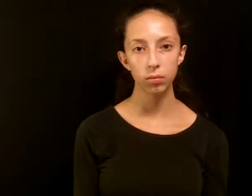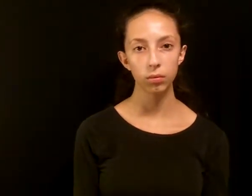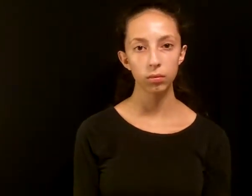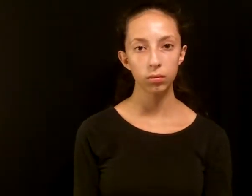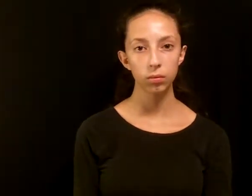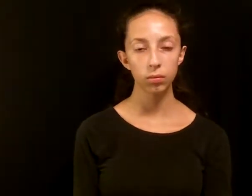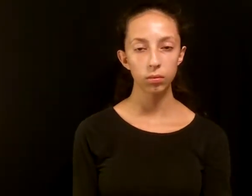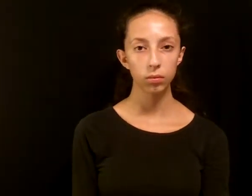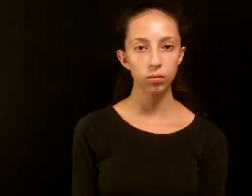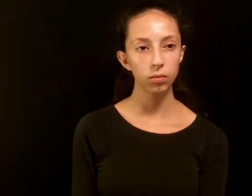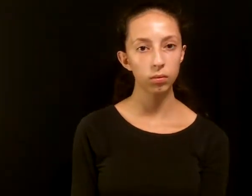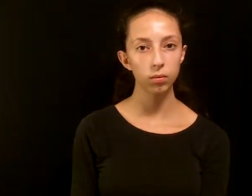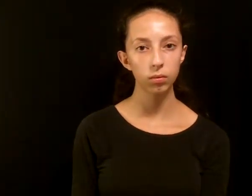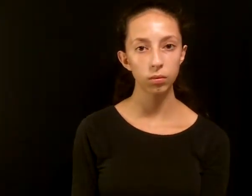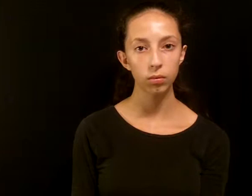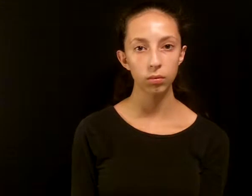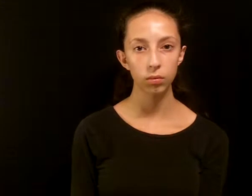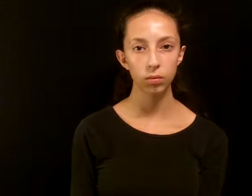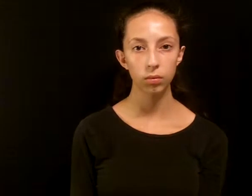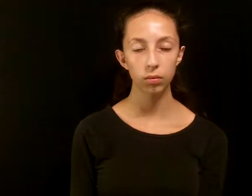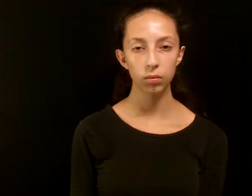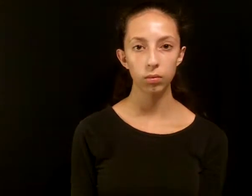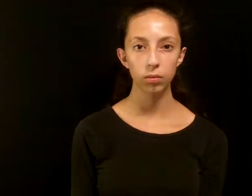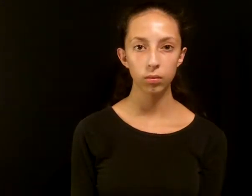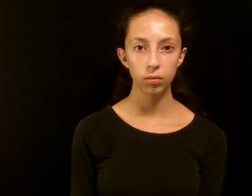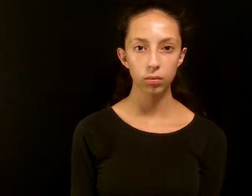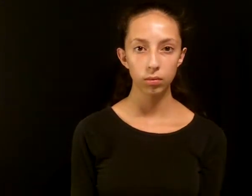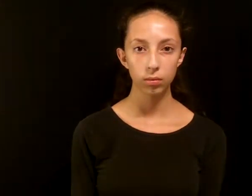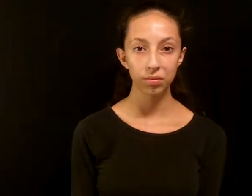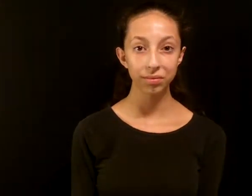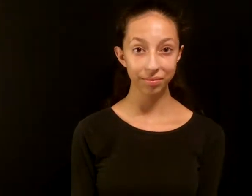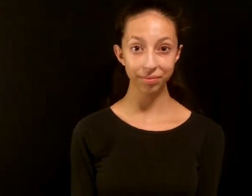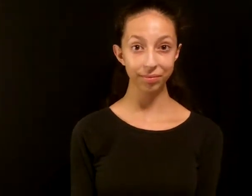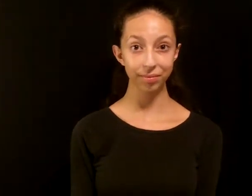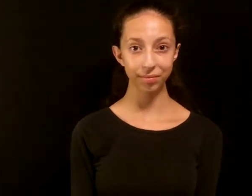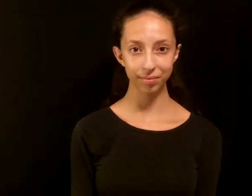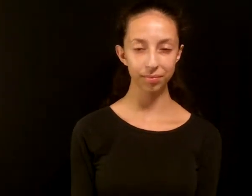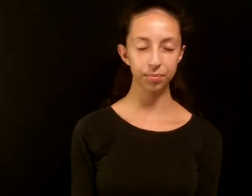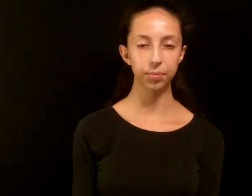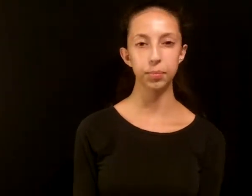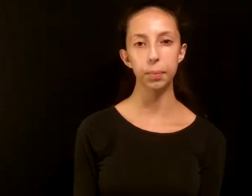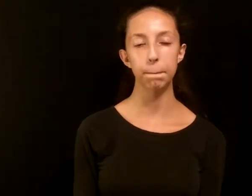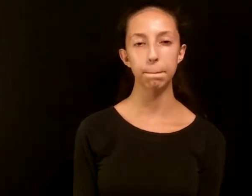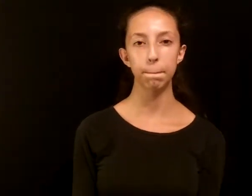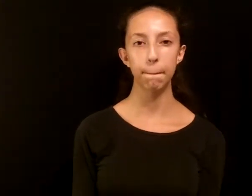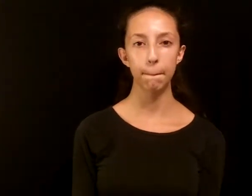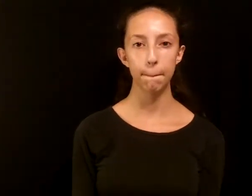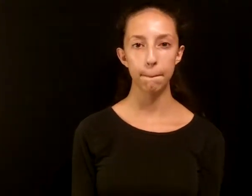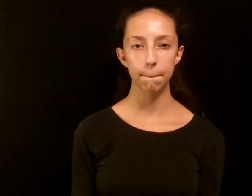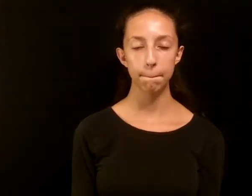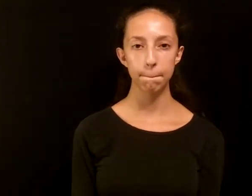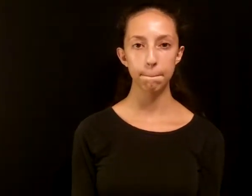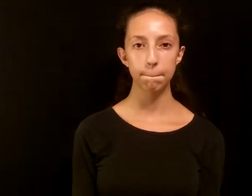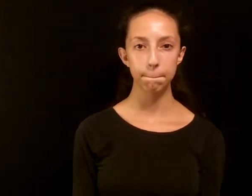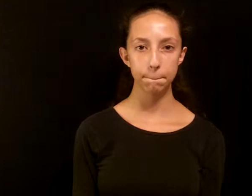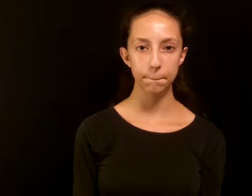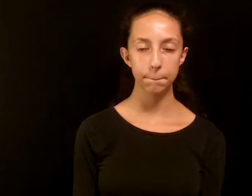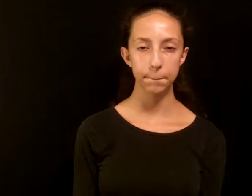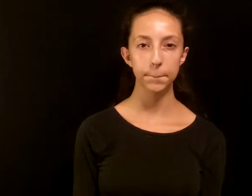The last thing that you need to do so that you can count to 1,000,000 is if you think of the hundreds, if you think of century,